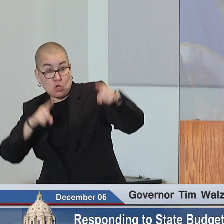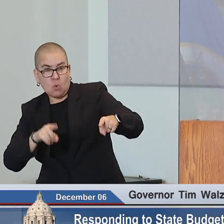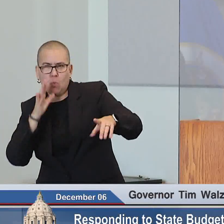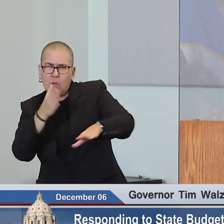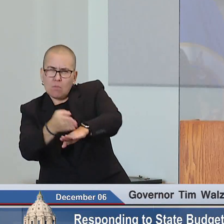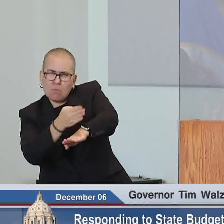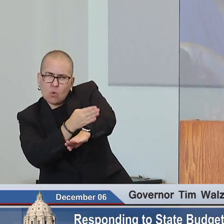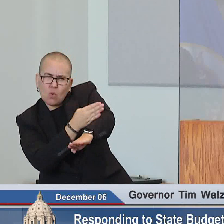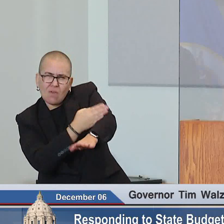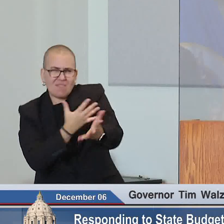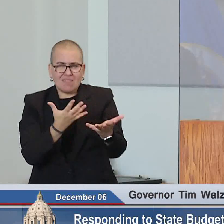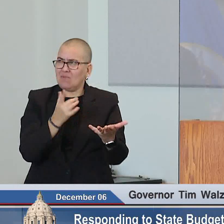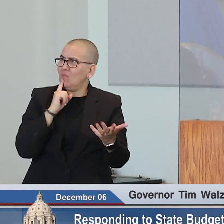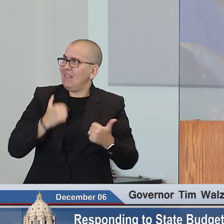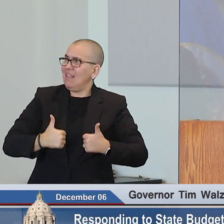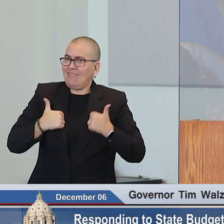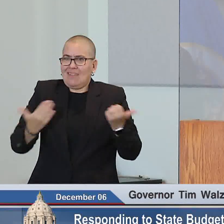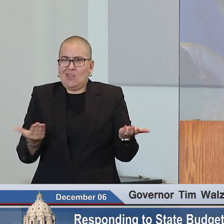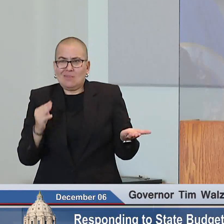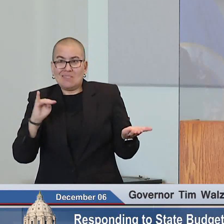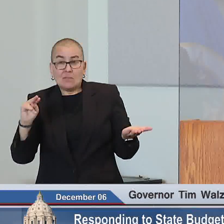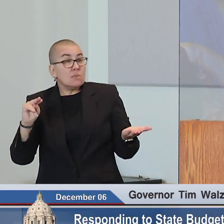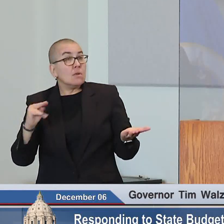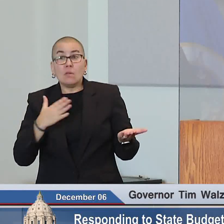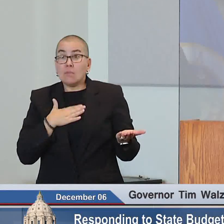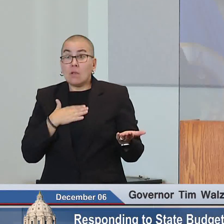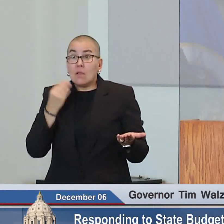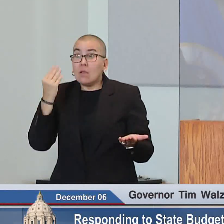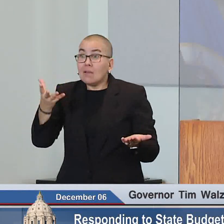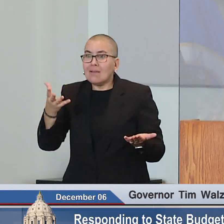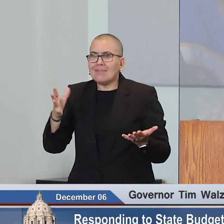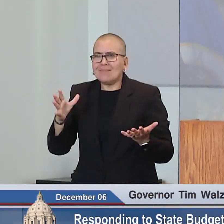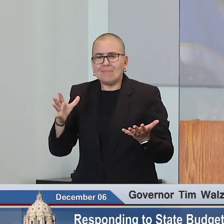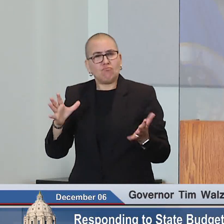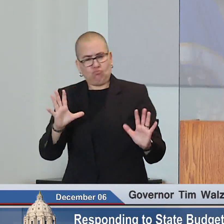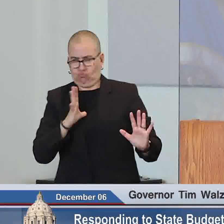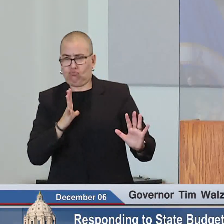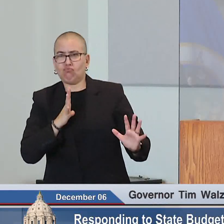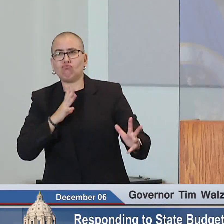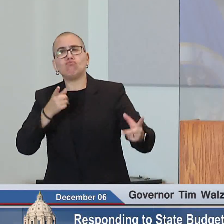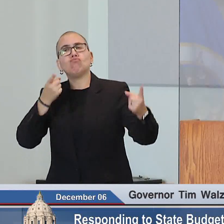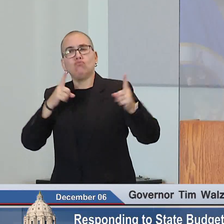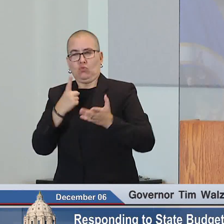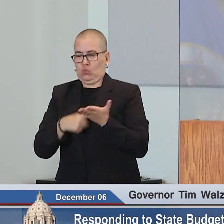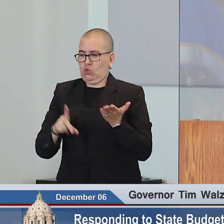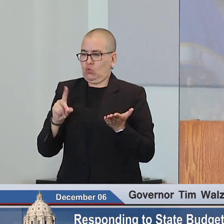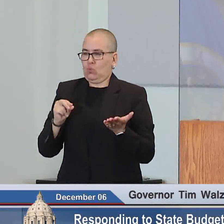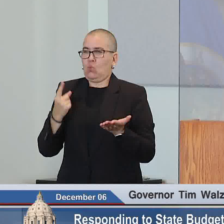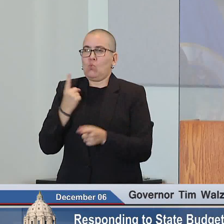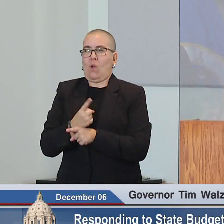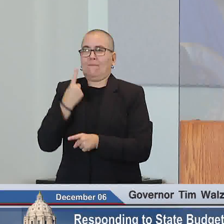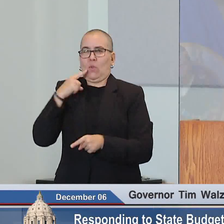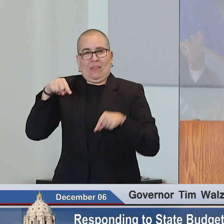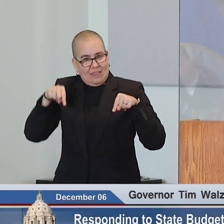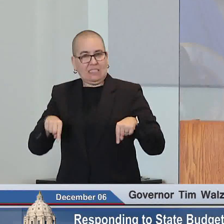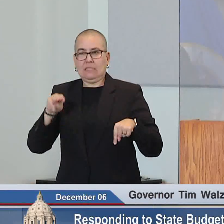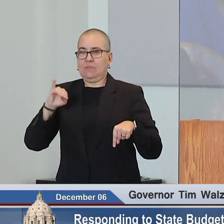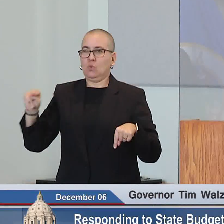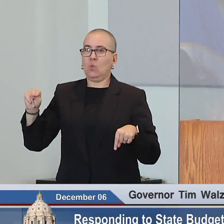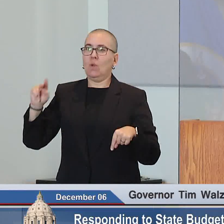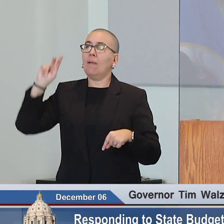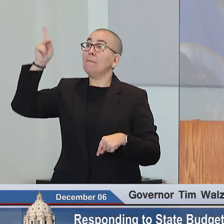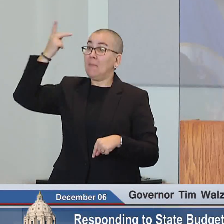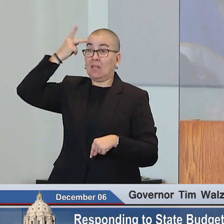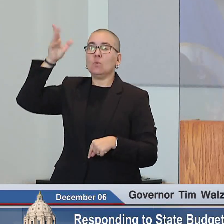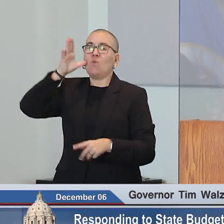pro tip of the day is take it. Take it and do what's right for Minnesota, and good politics will follow that. Today our administration, along with